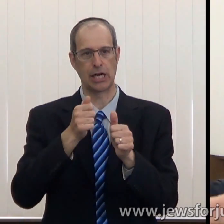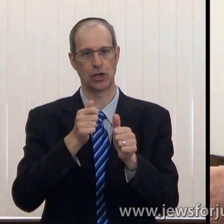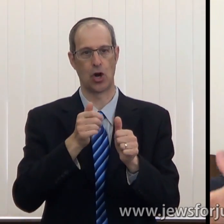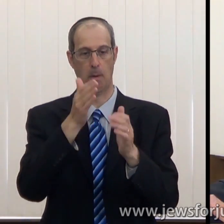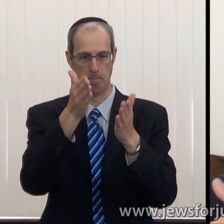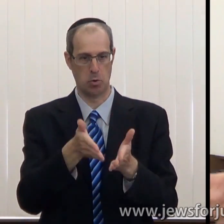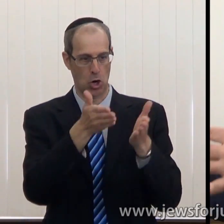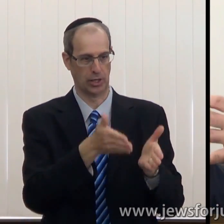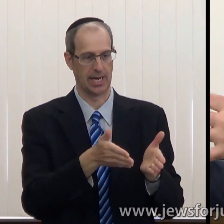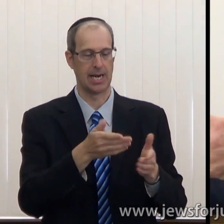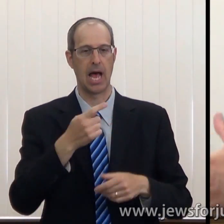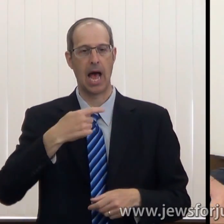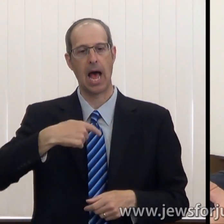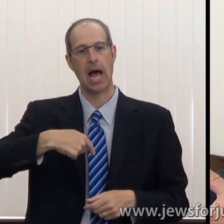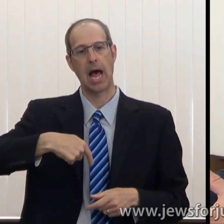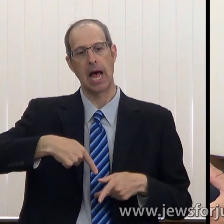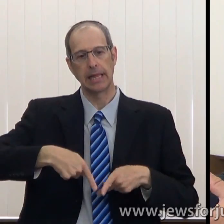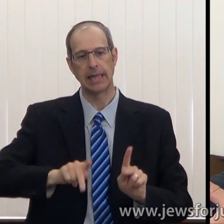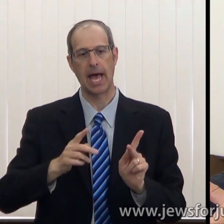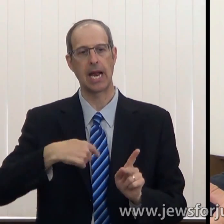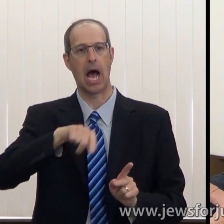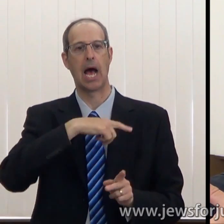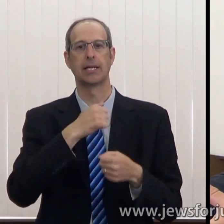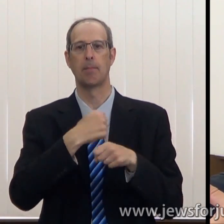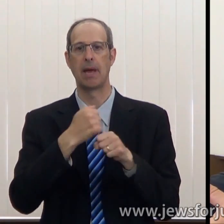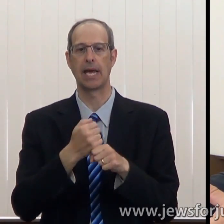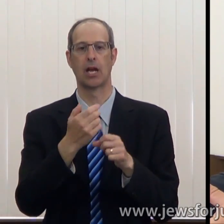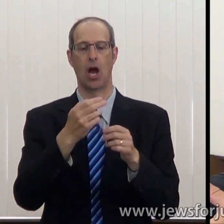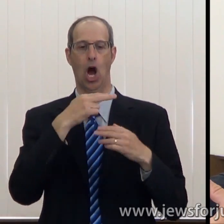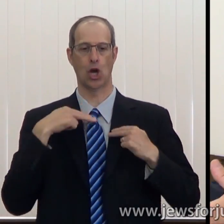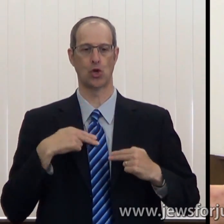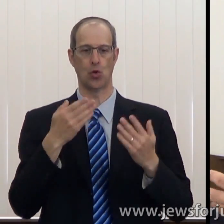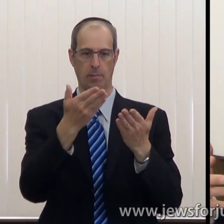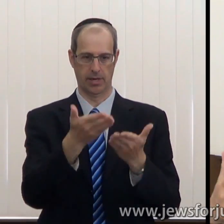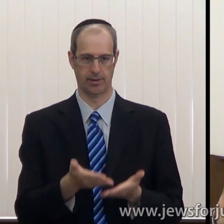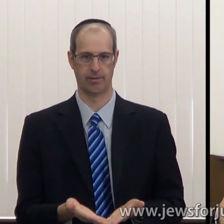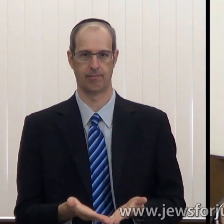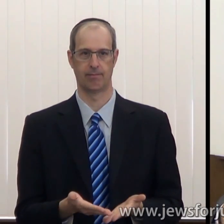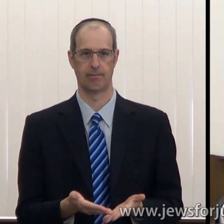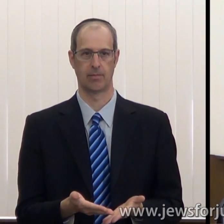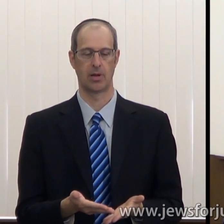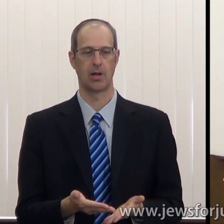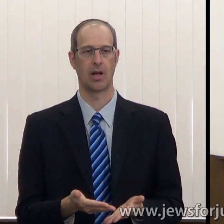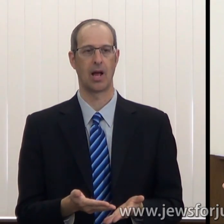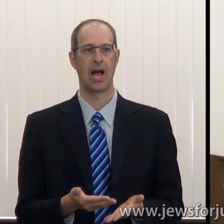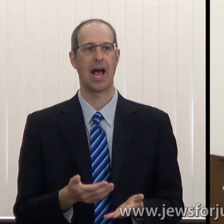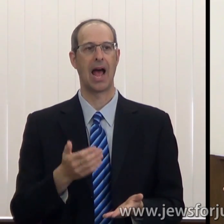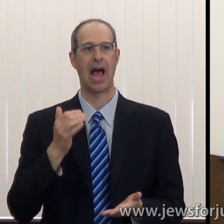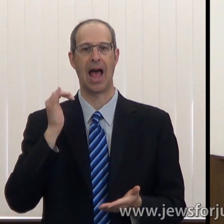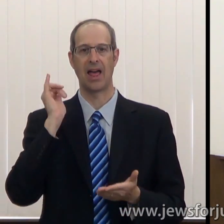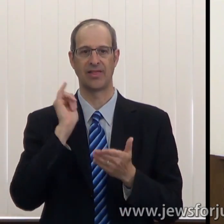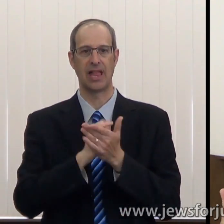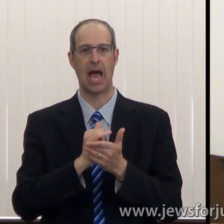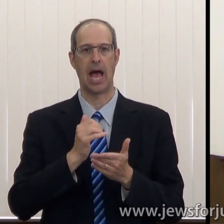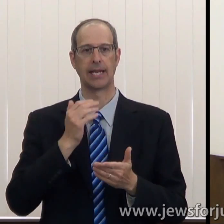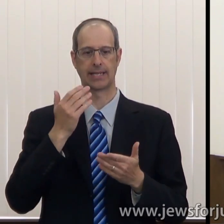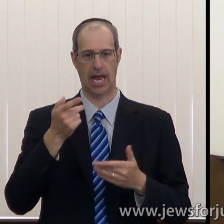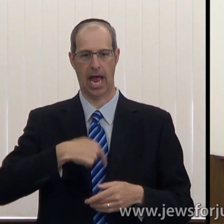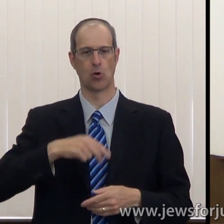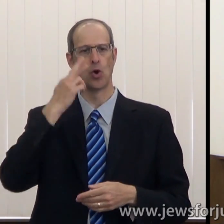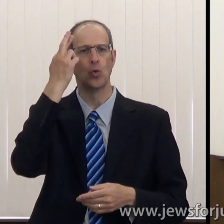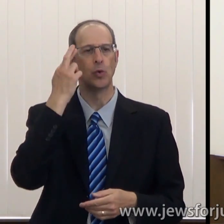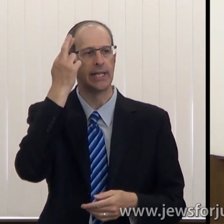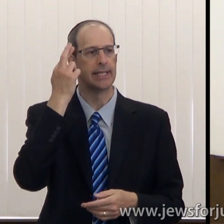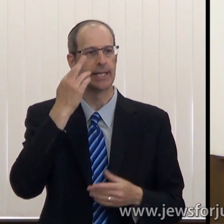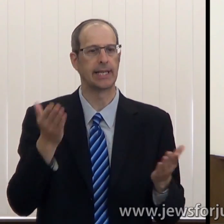us make a human being." But that's what we are here to do. Each